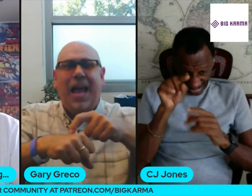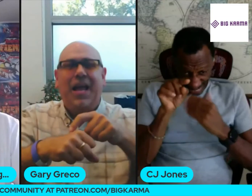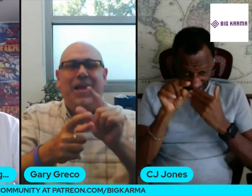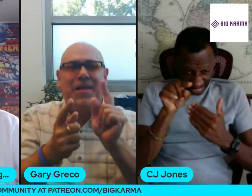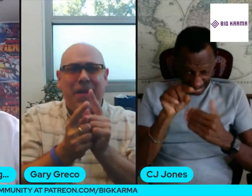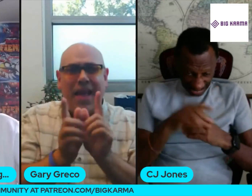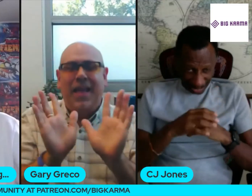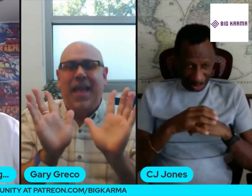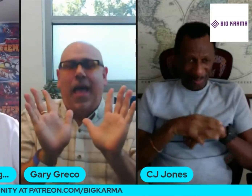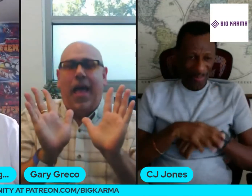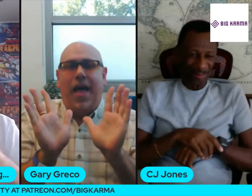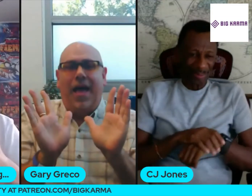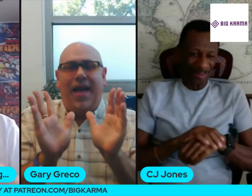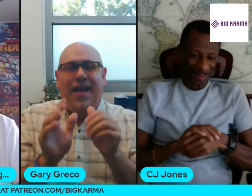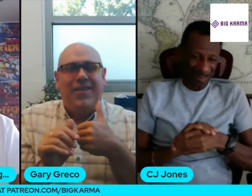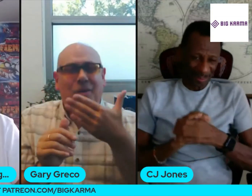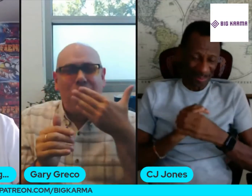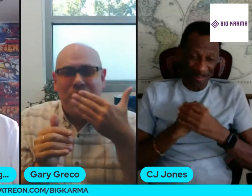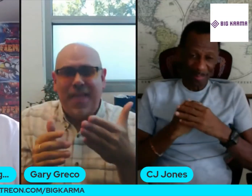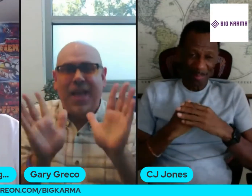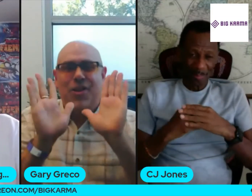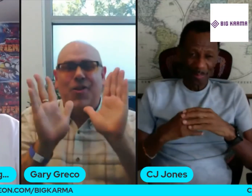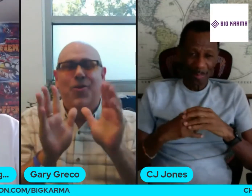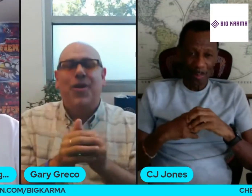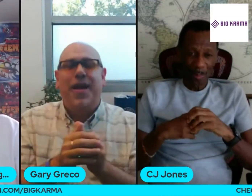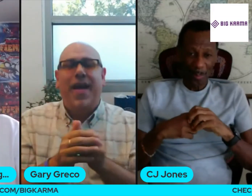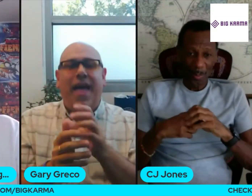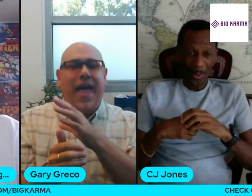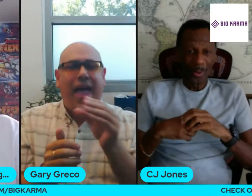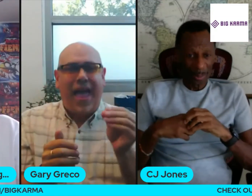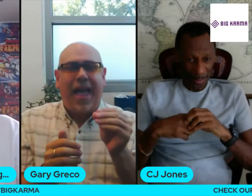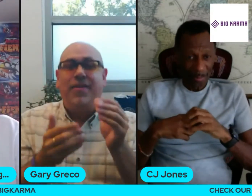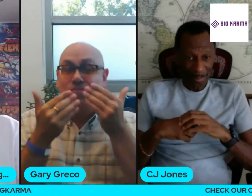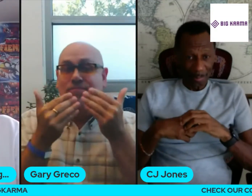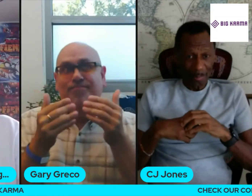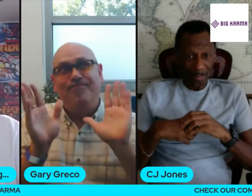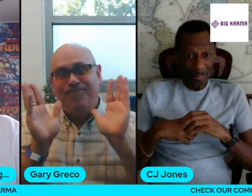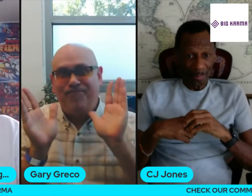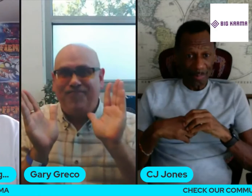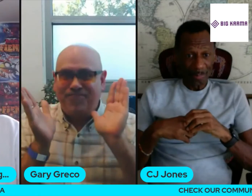with you, and let's talk again soon. Thank you.